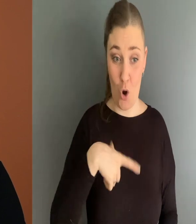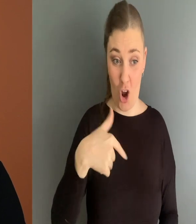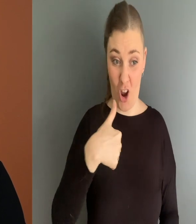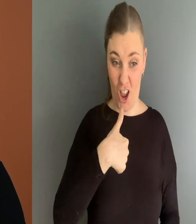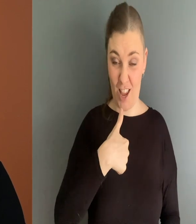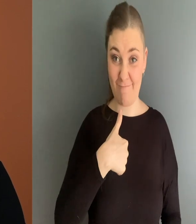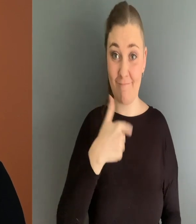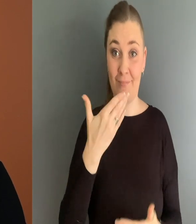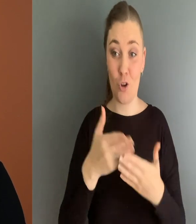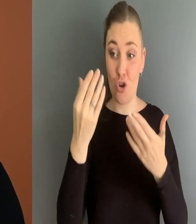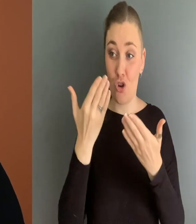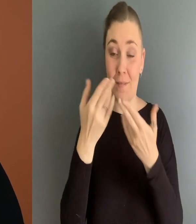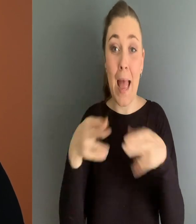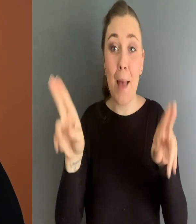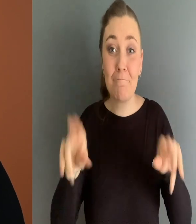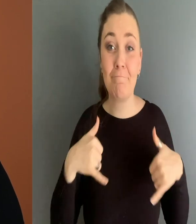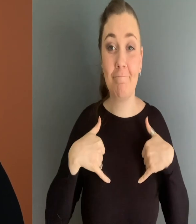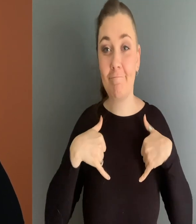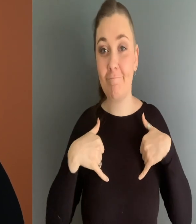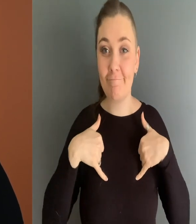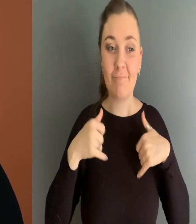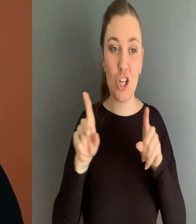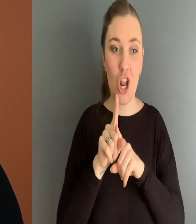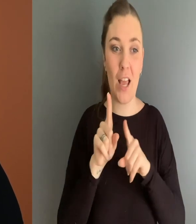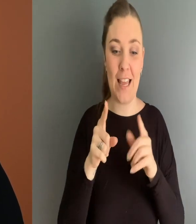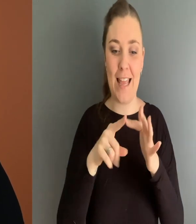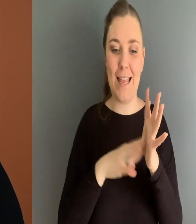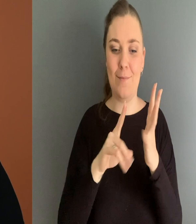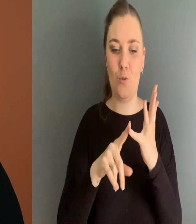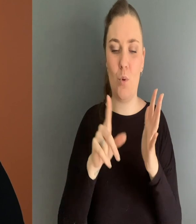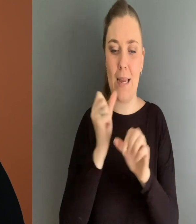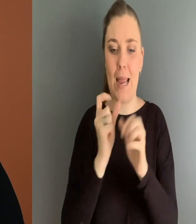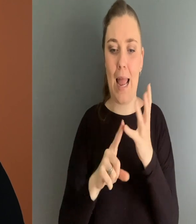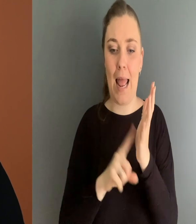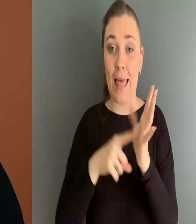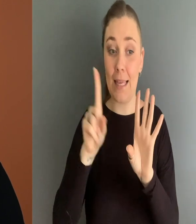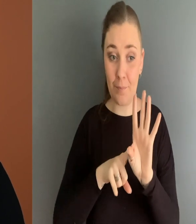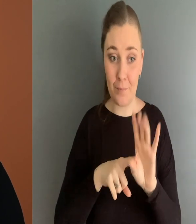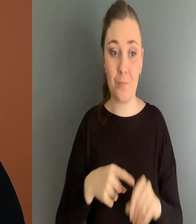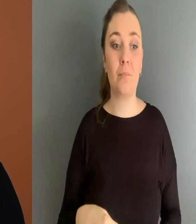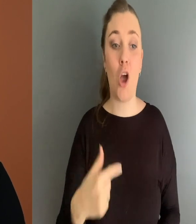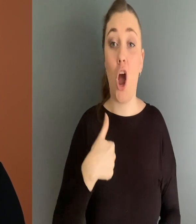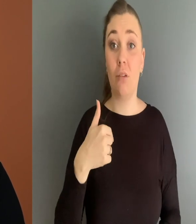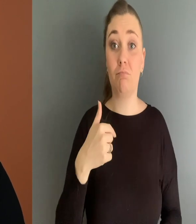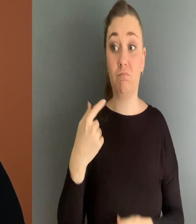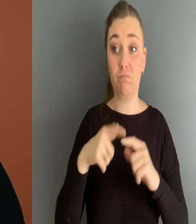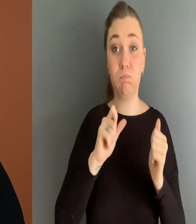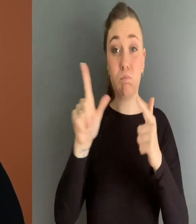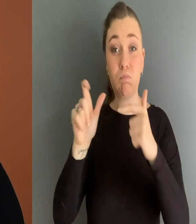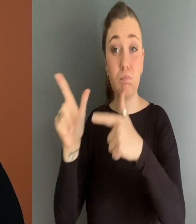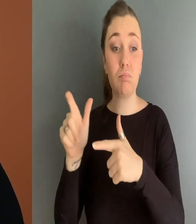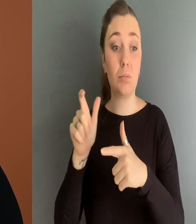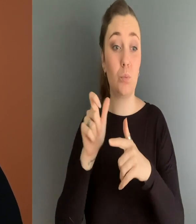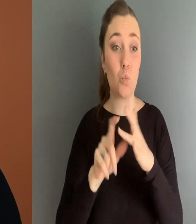go on camps like in new gully and i also got to do